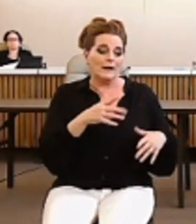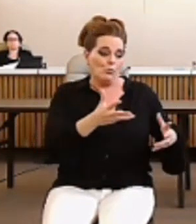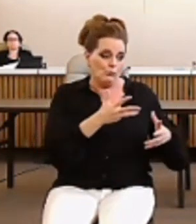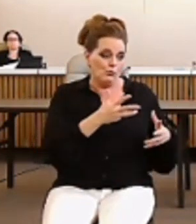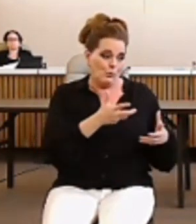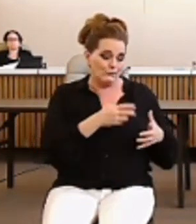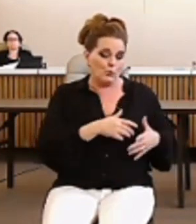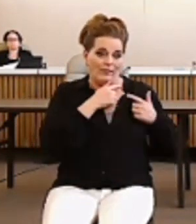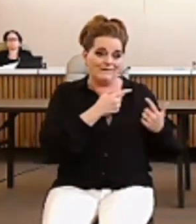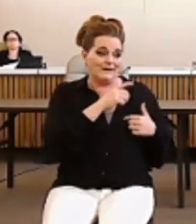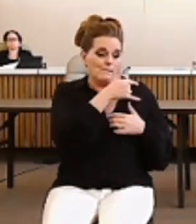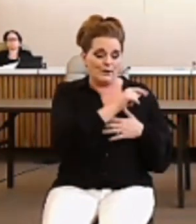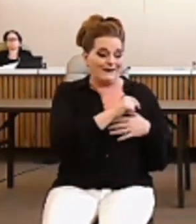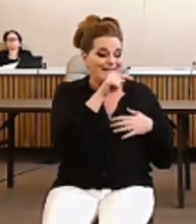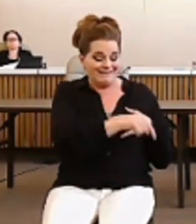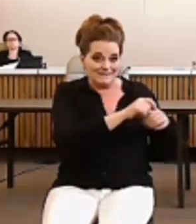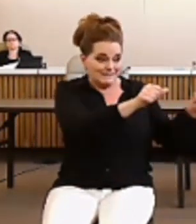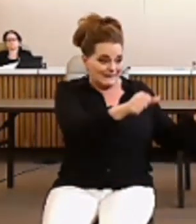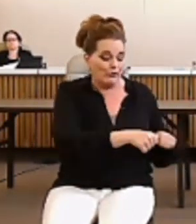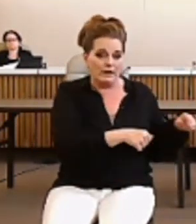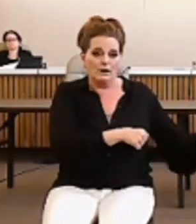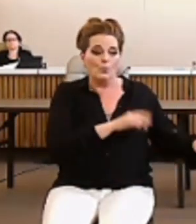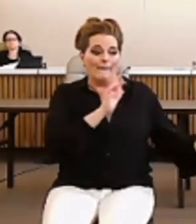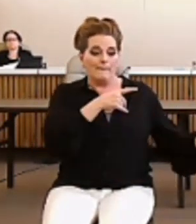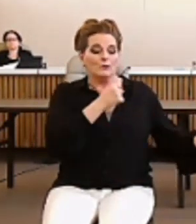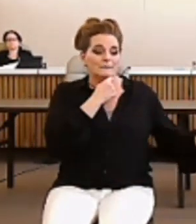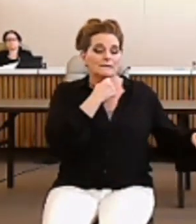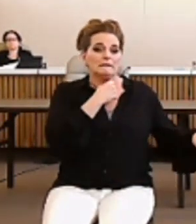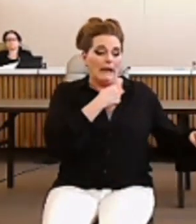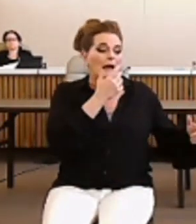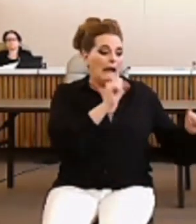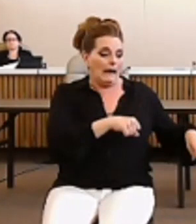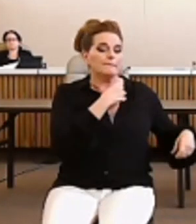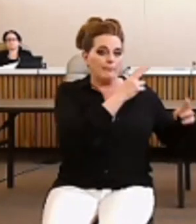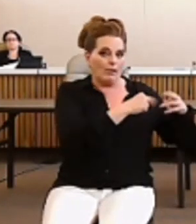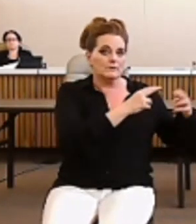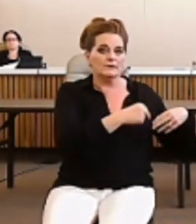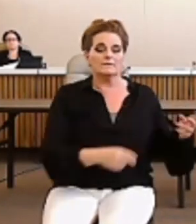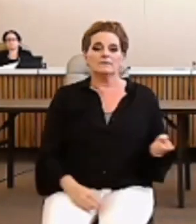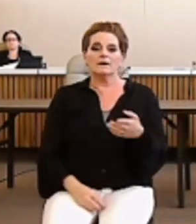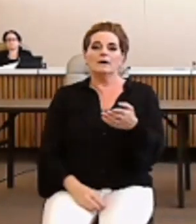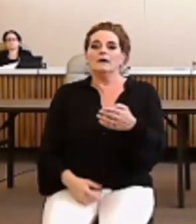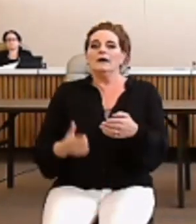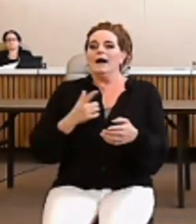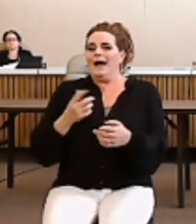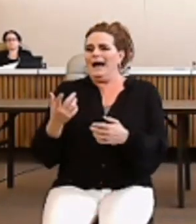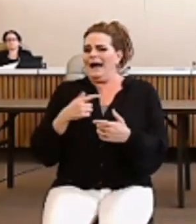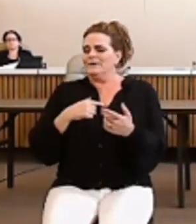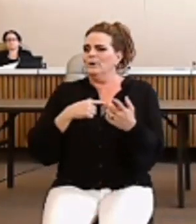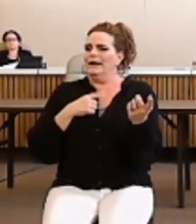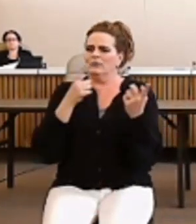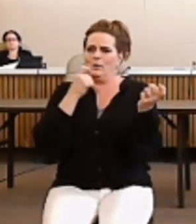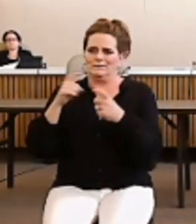is a zone where apartments are allowed. Yeah, I'm not arguing that. I was just Yep. questioning the other one. I do have some questions about this